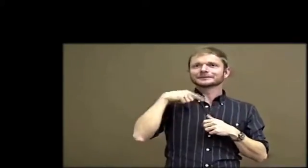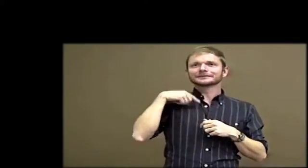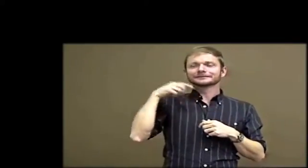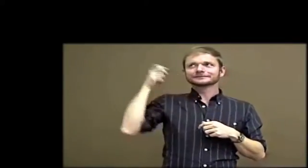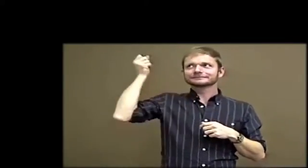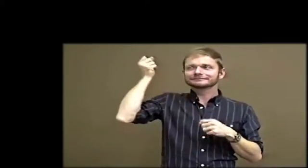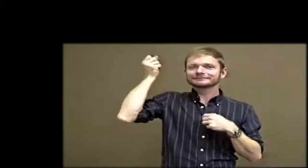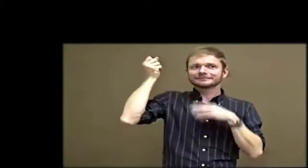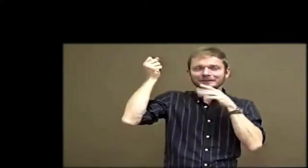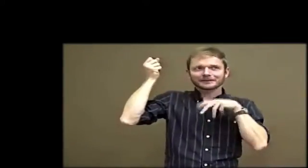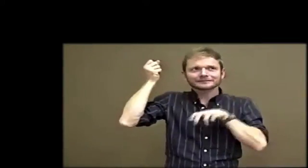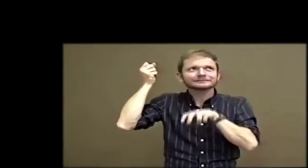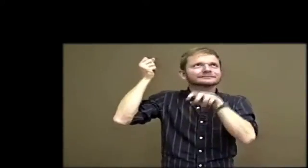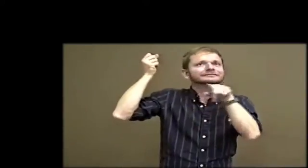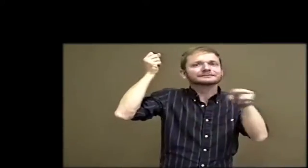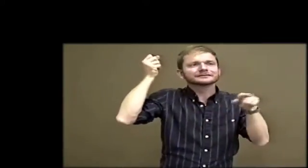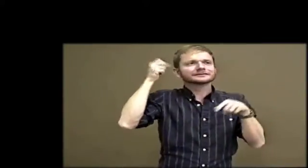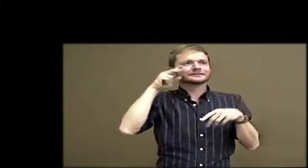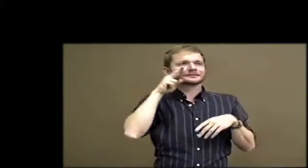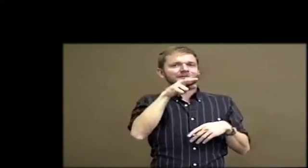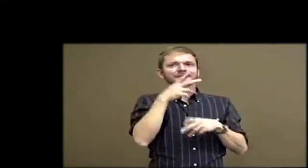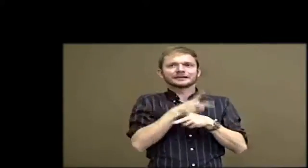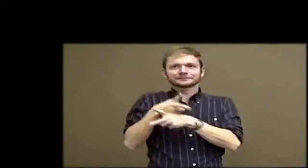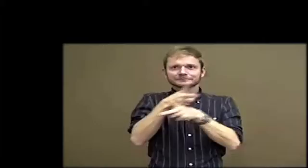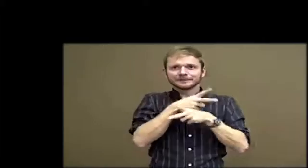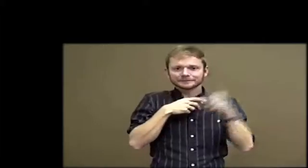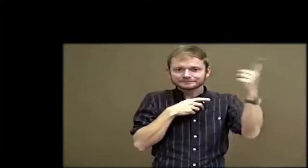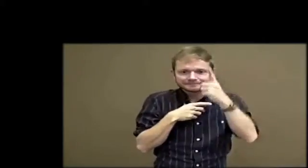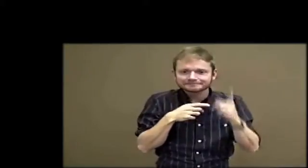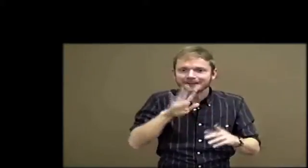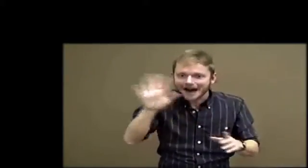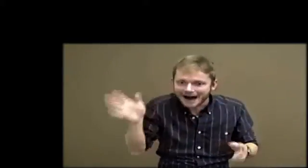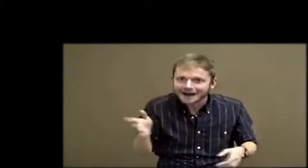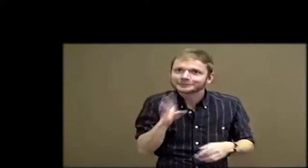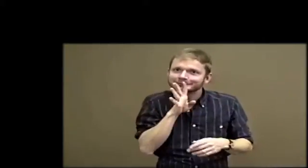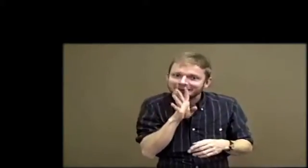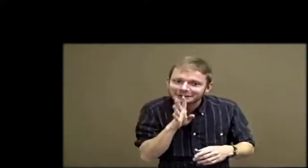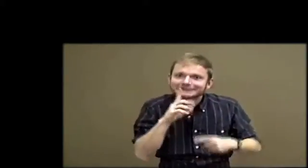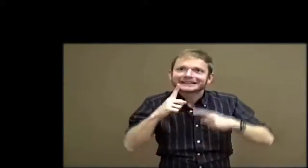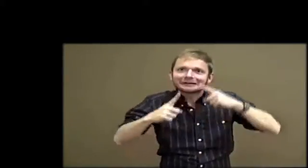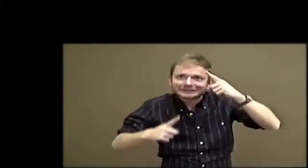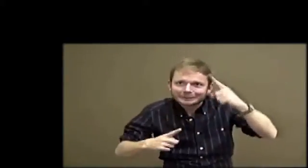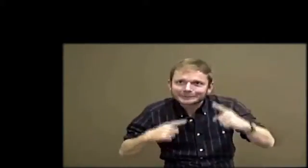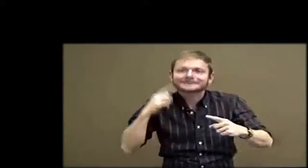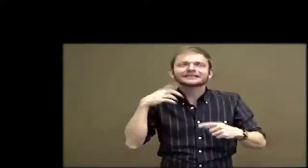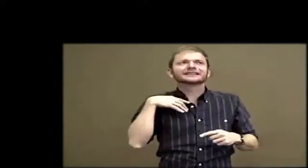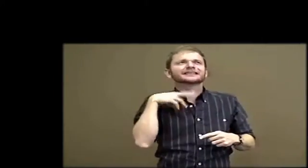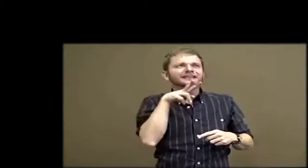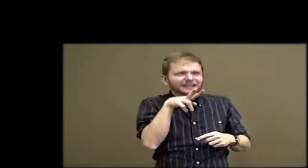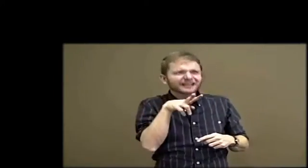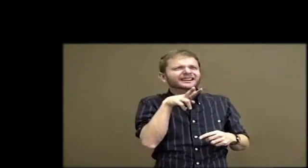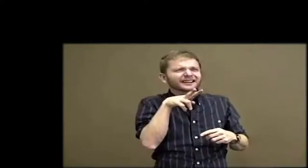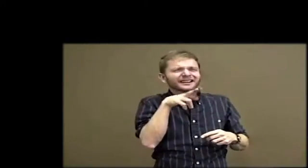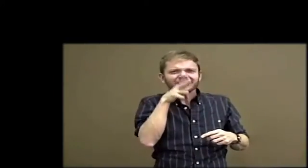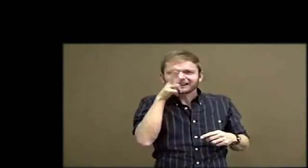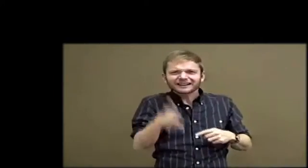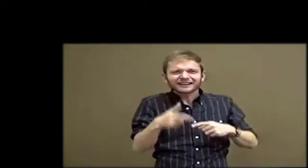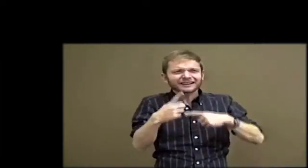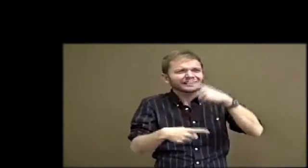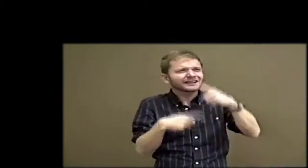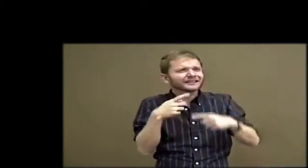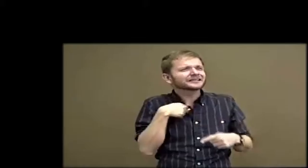me, but I understood a little bit of it. When I looked around at all the other kids signing that way also, but much faster and more complicated, it